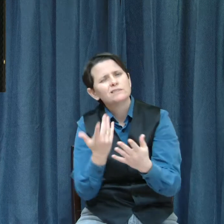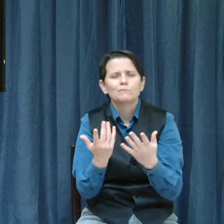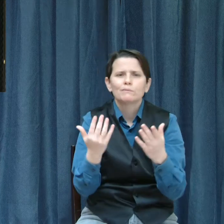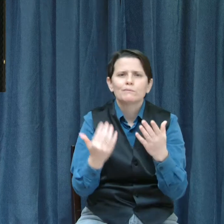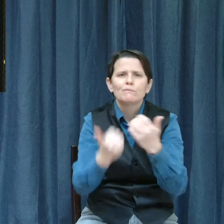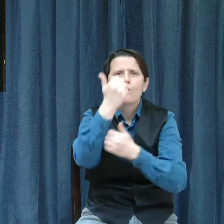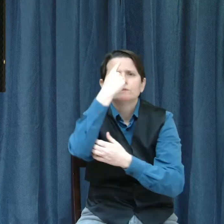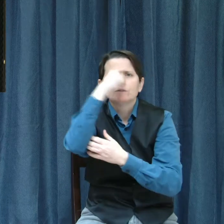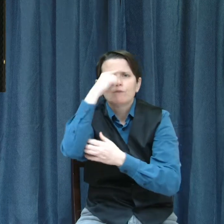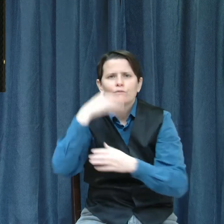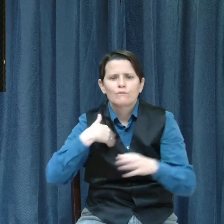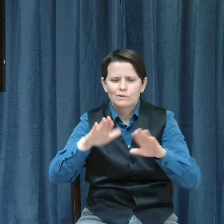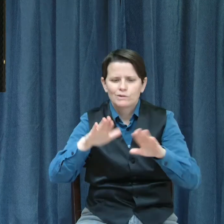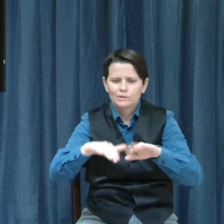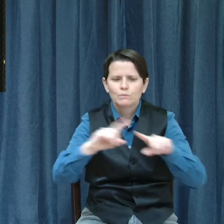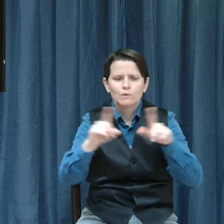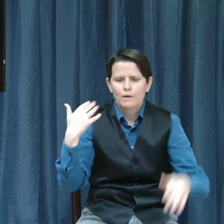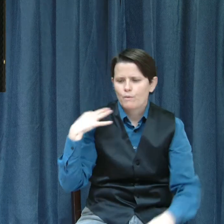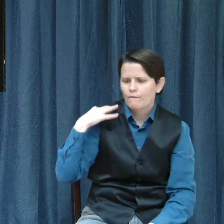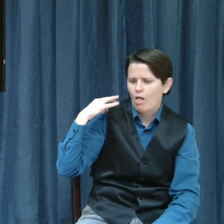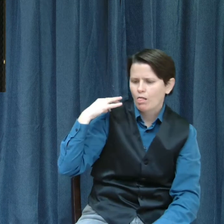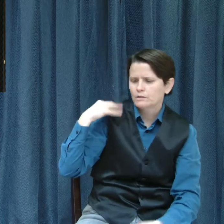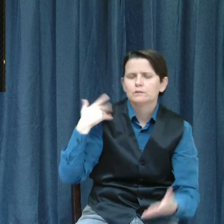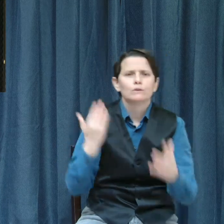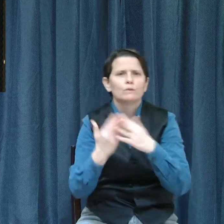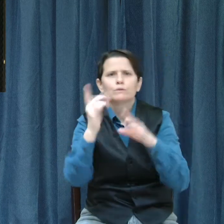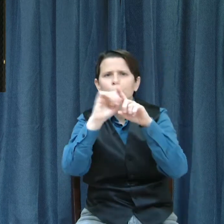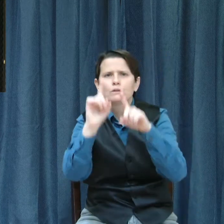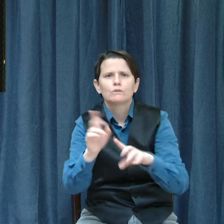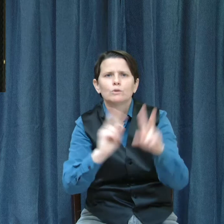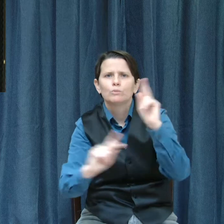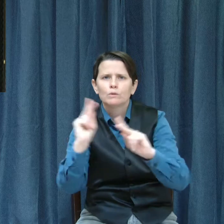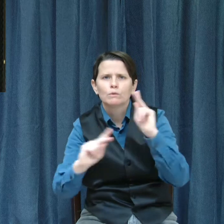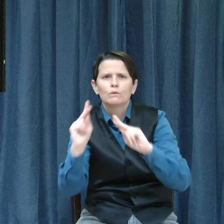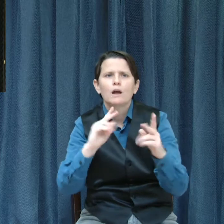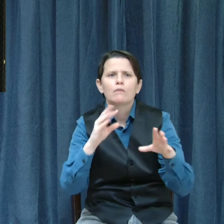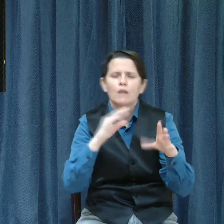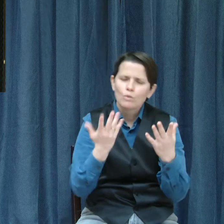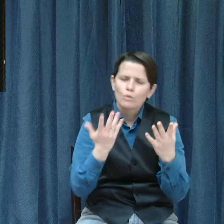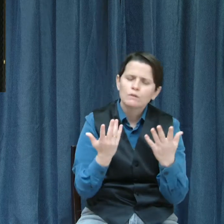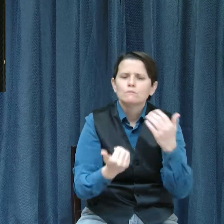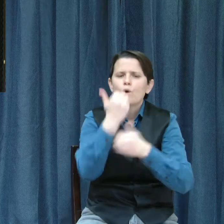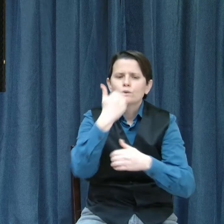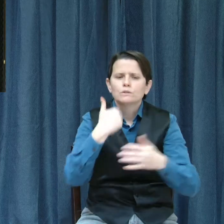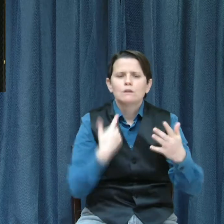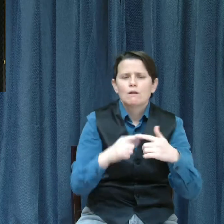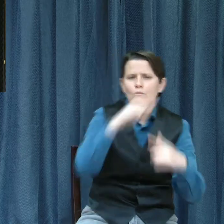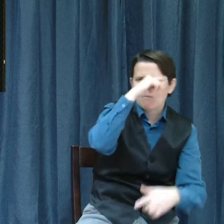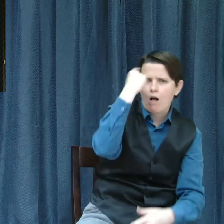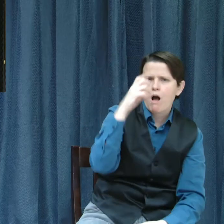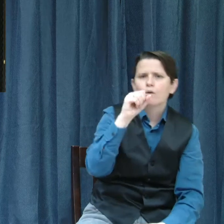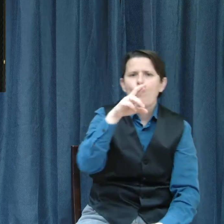they were volunteered by all kinds of people, and primarily in Black neighborhoods or Latino neighborhoods